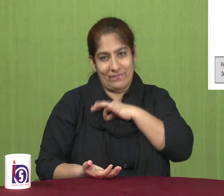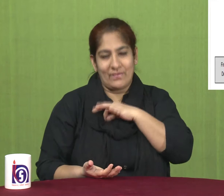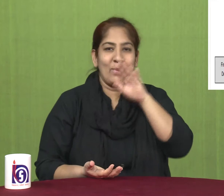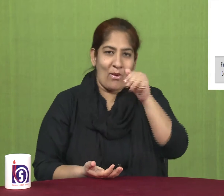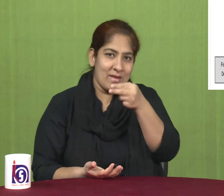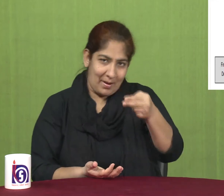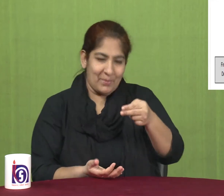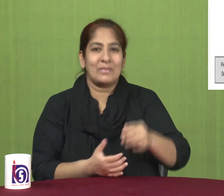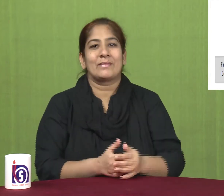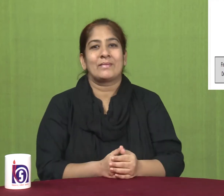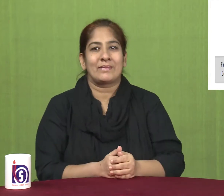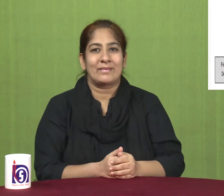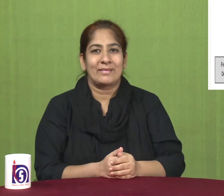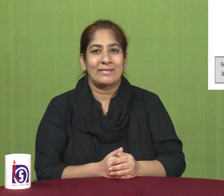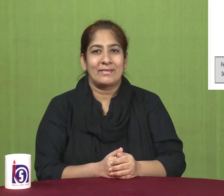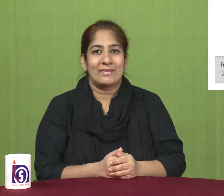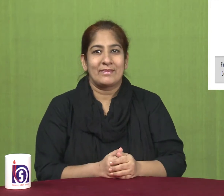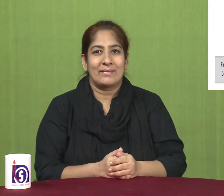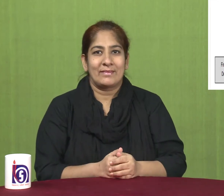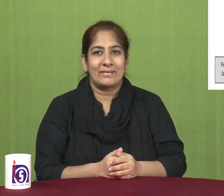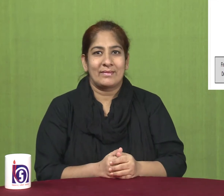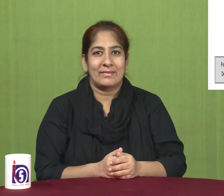different people who are working, that is dividend decision.